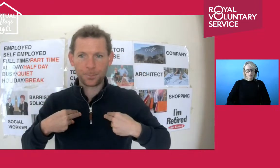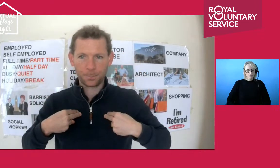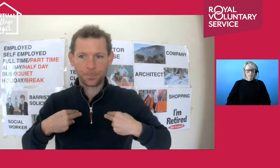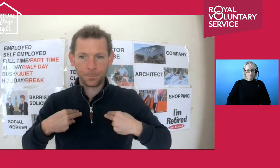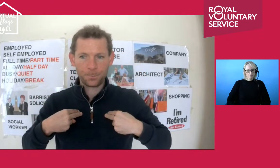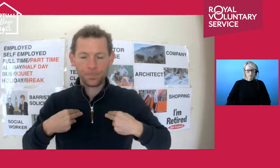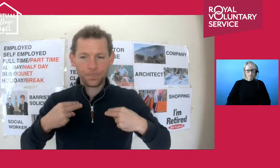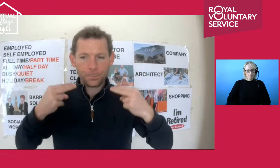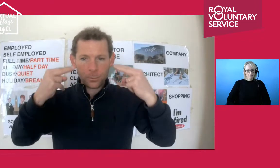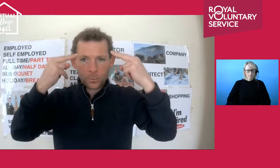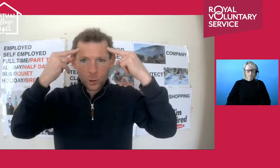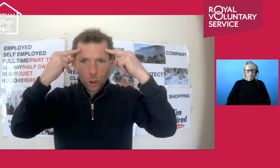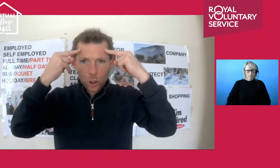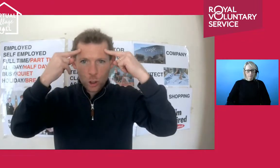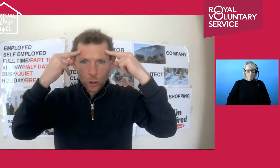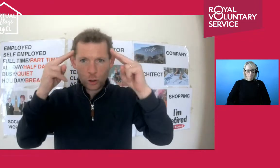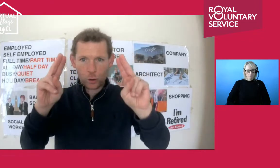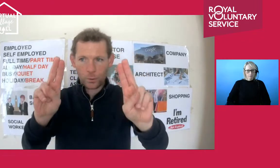nurse.